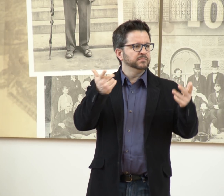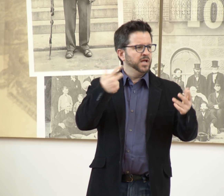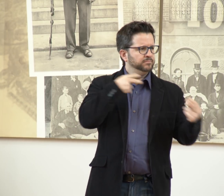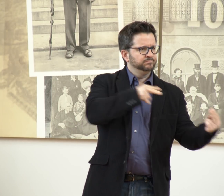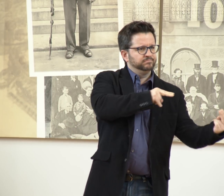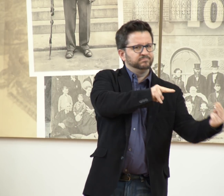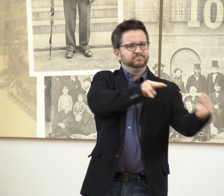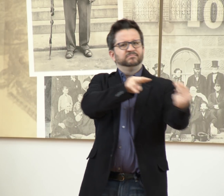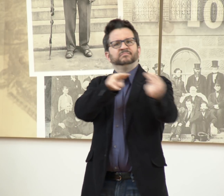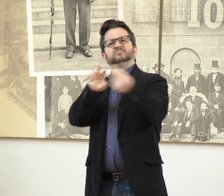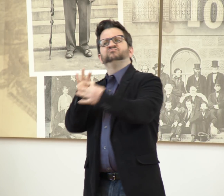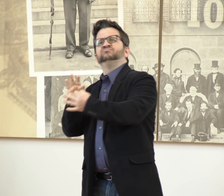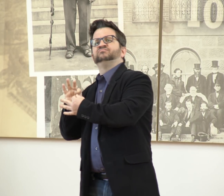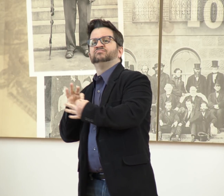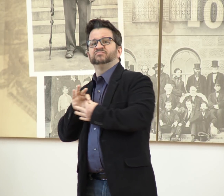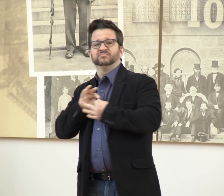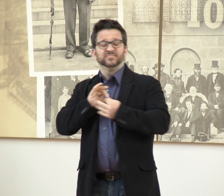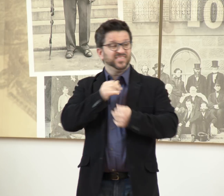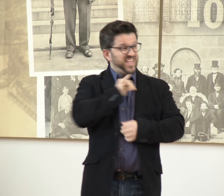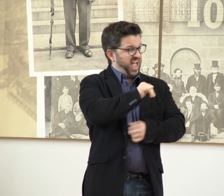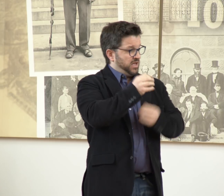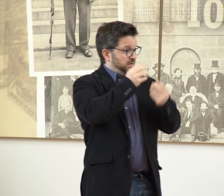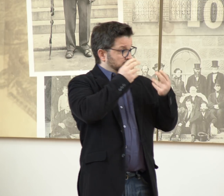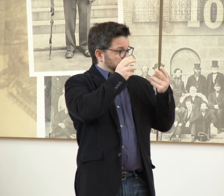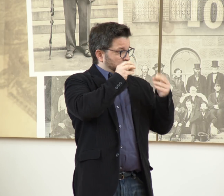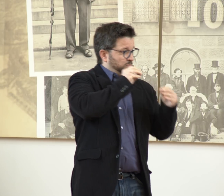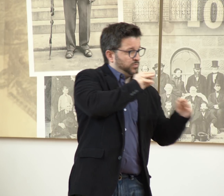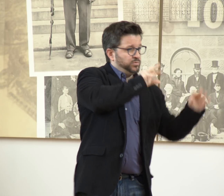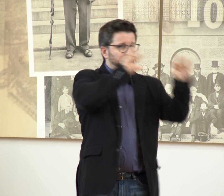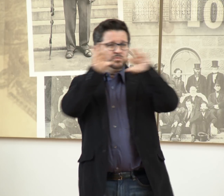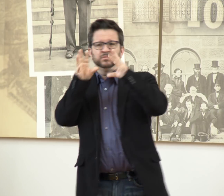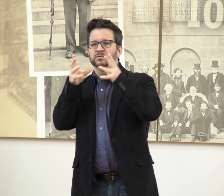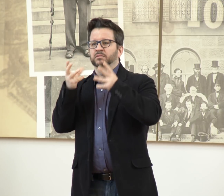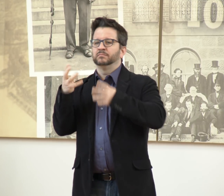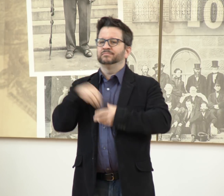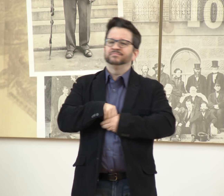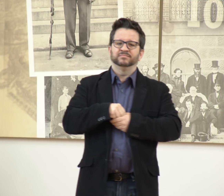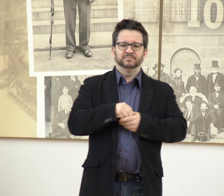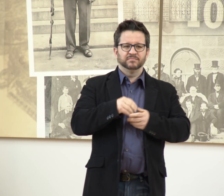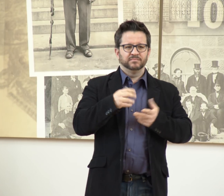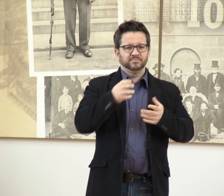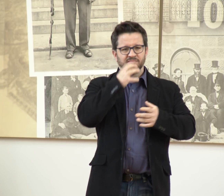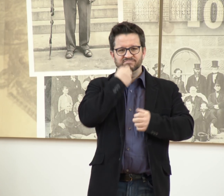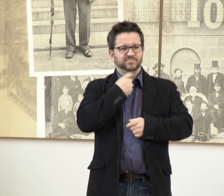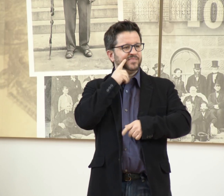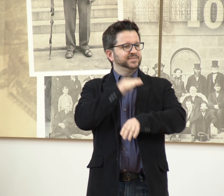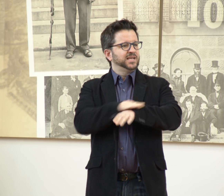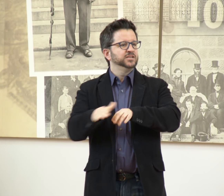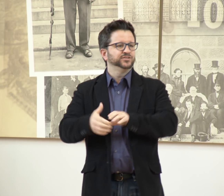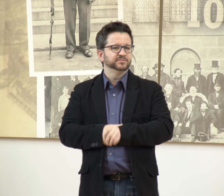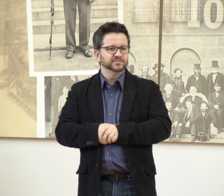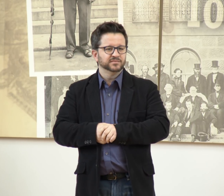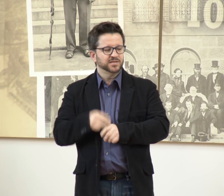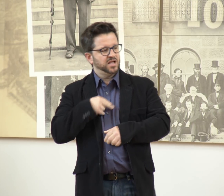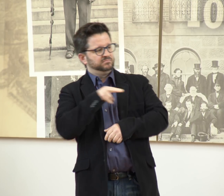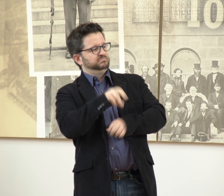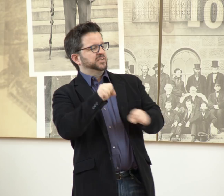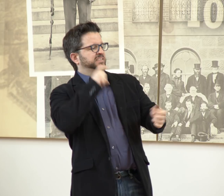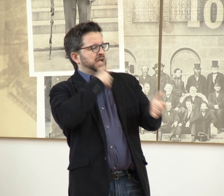His eyes shone as brightly as ever as he shared his wisdom with those students. And the light in his